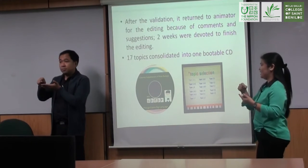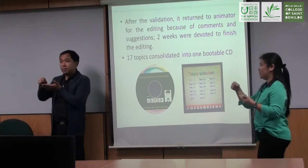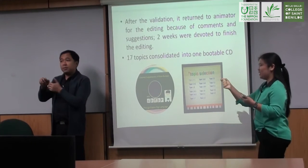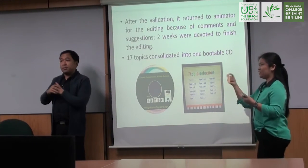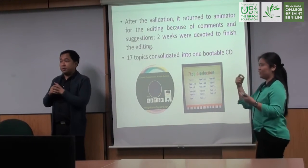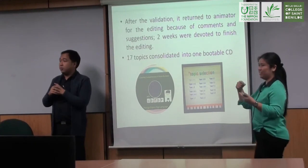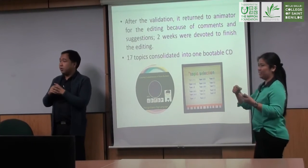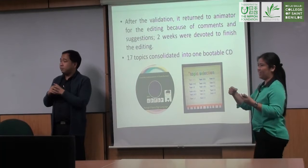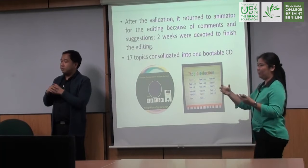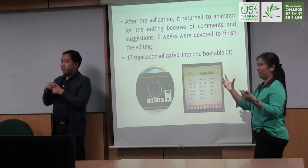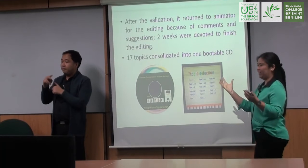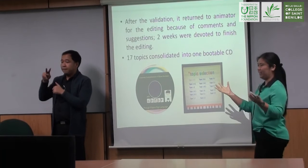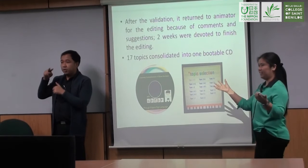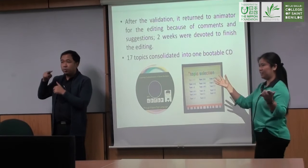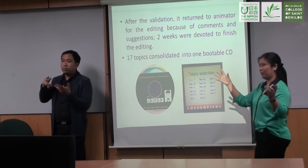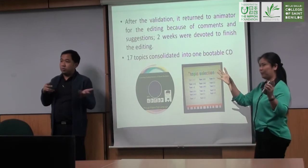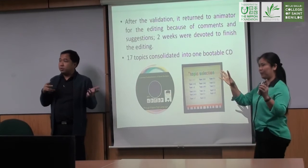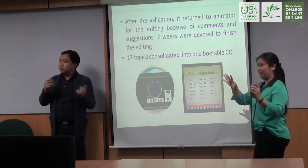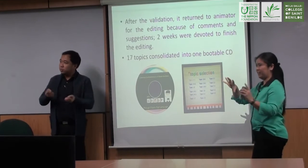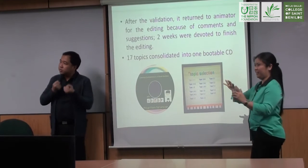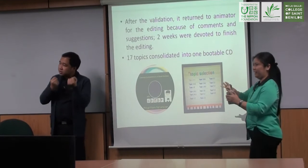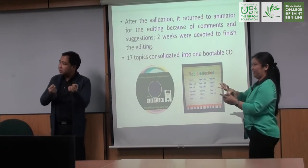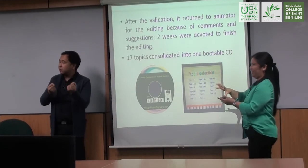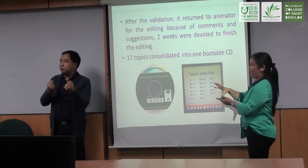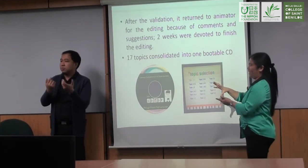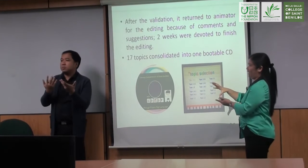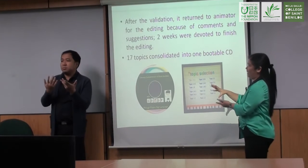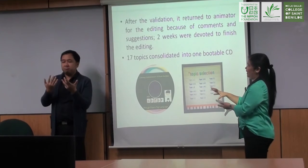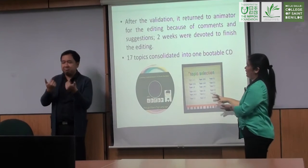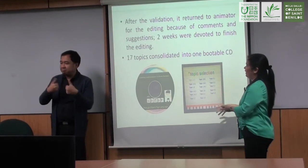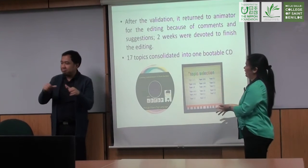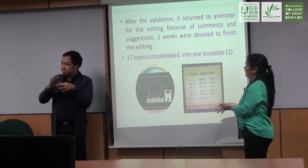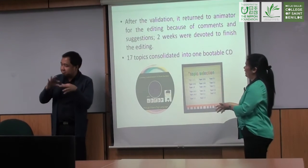the suggestion and everything, it will incorporate.